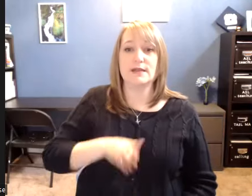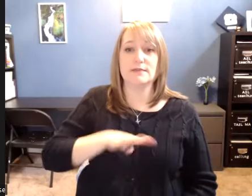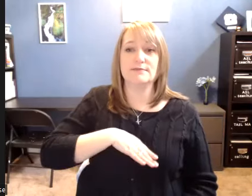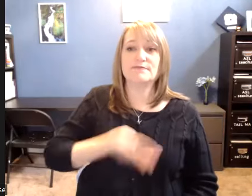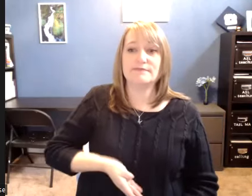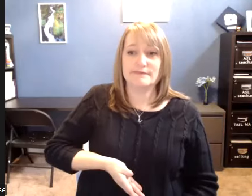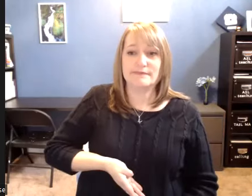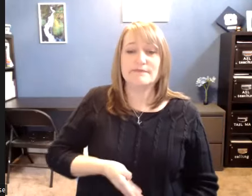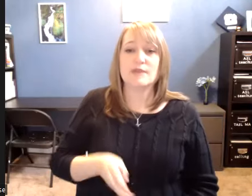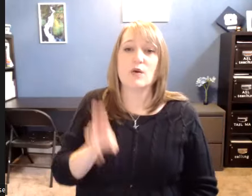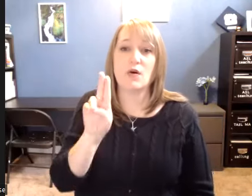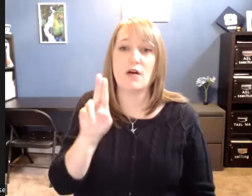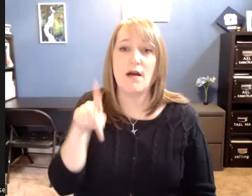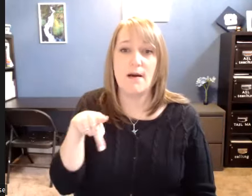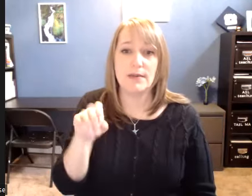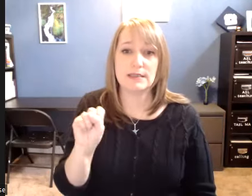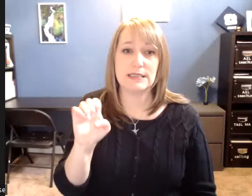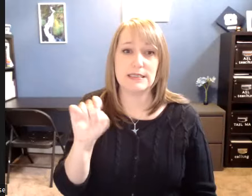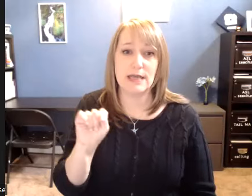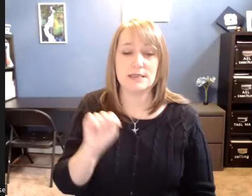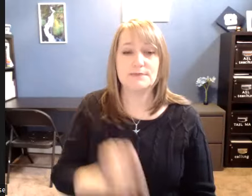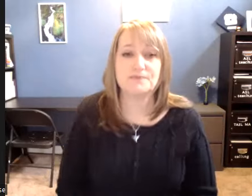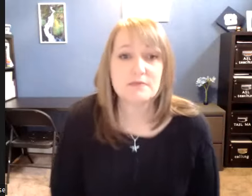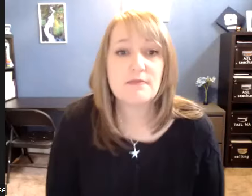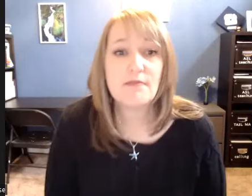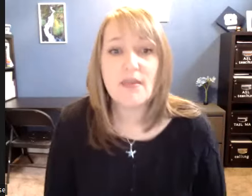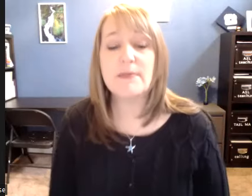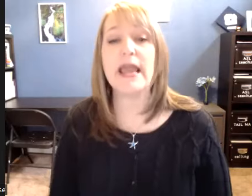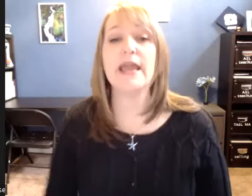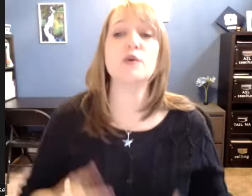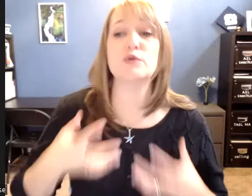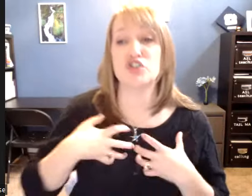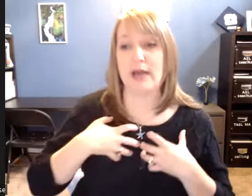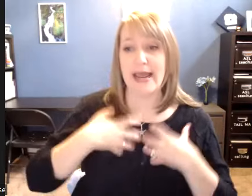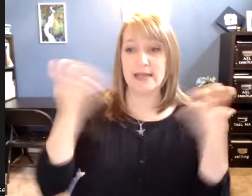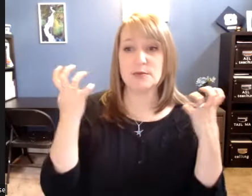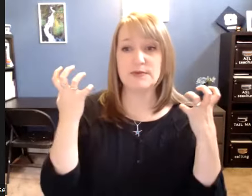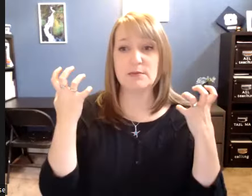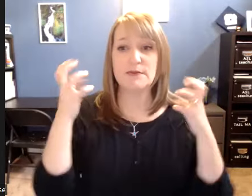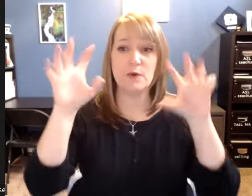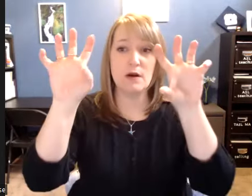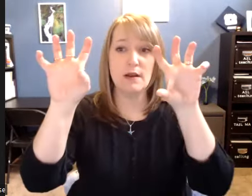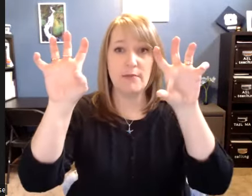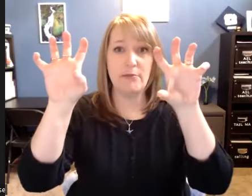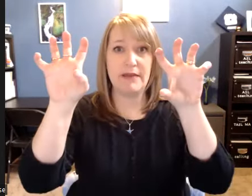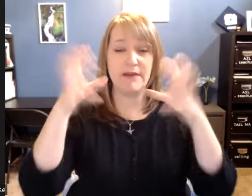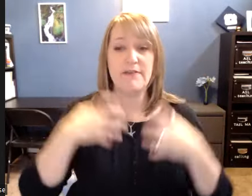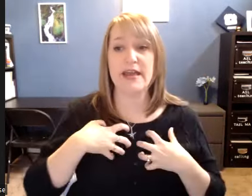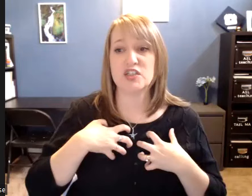but, or upset. Be angry with two hands we've done before. Bent five hand